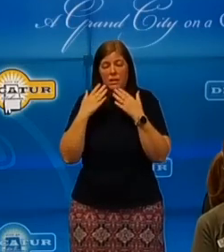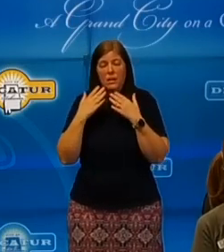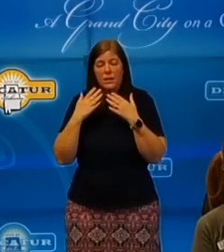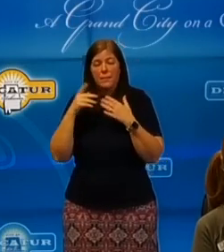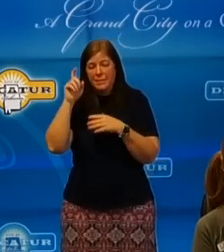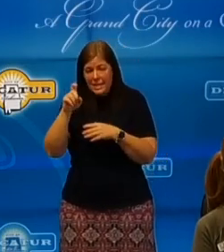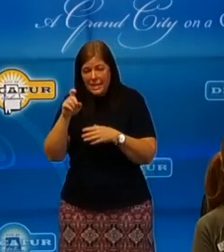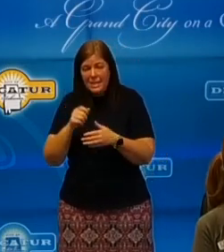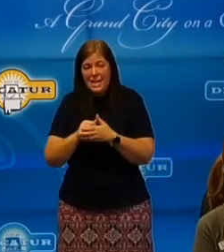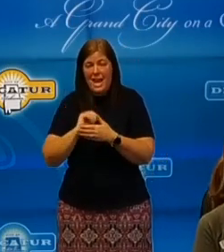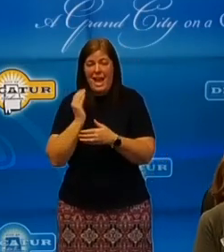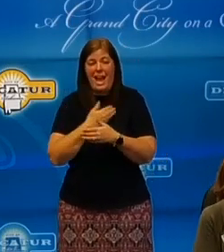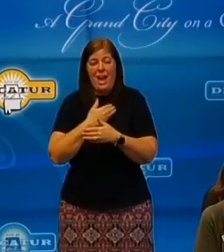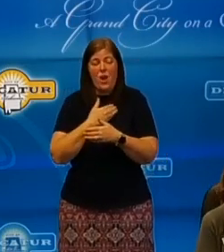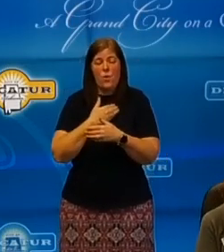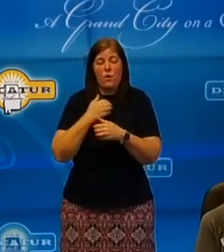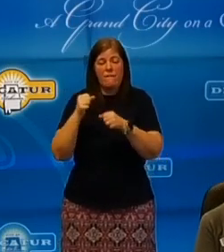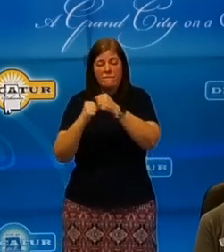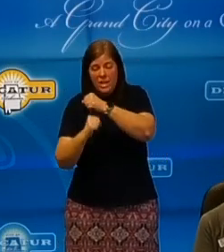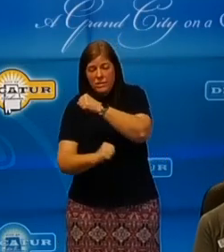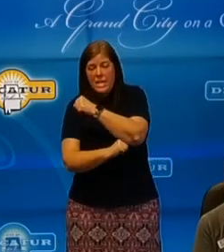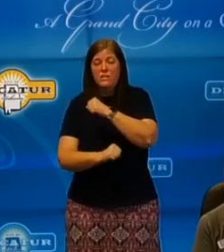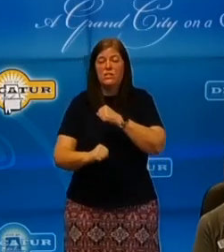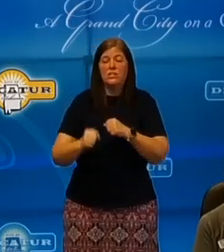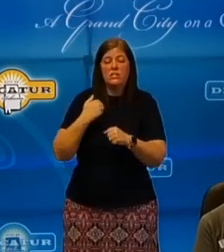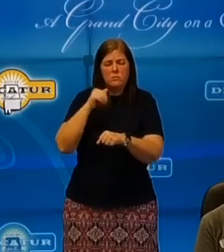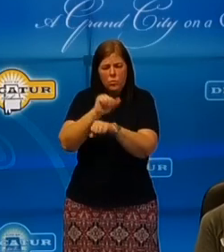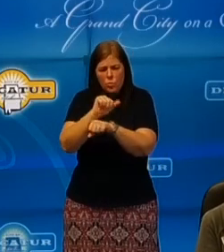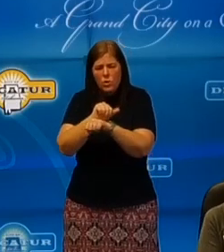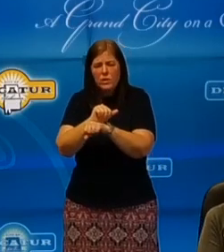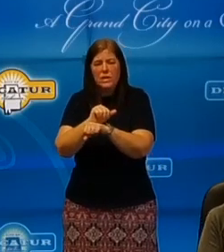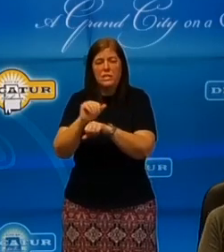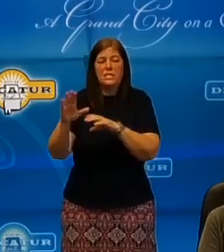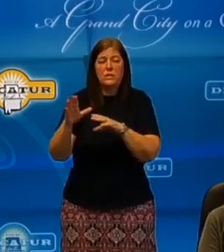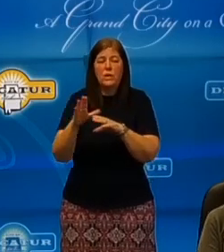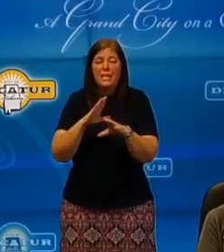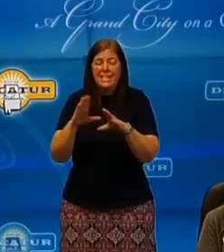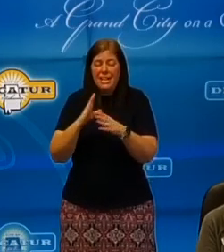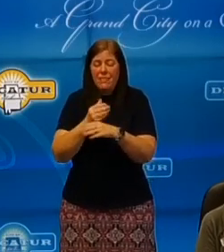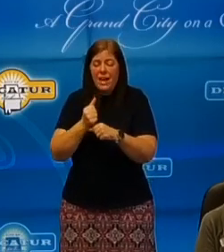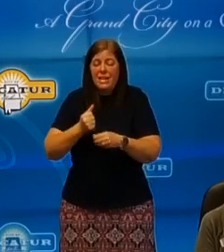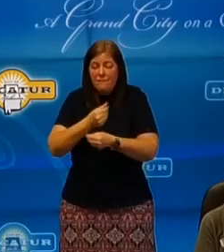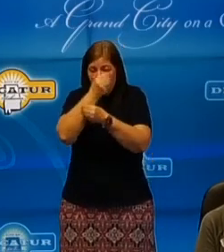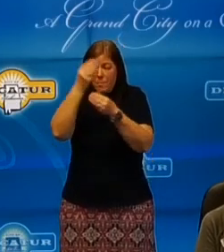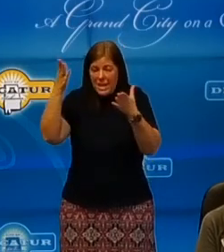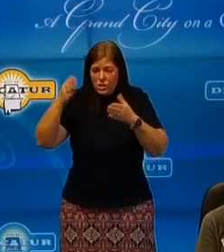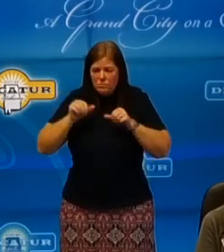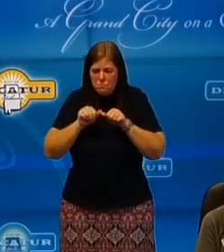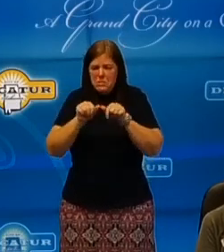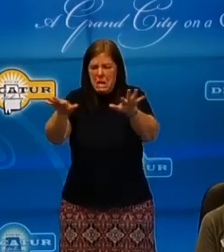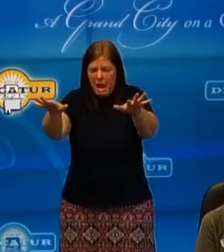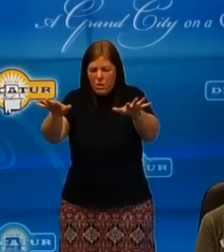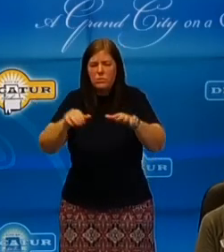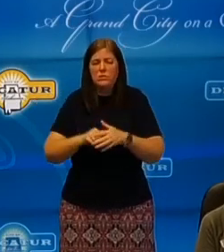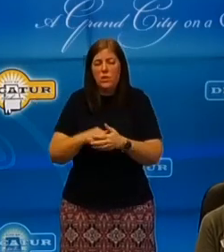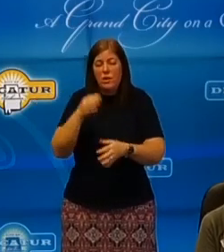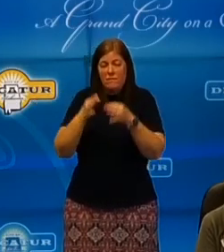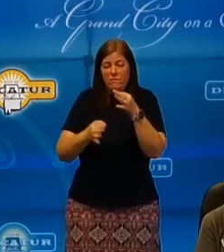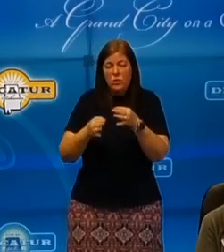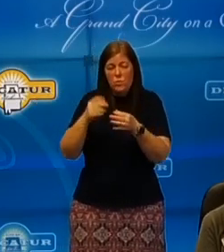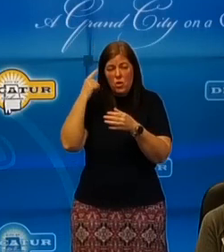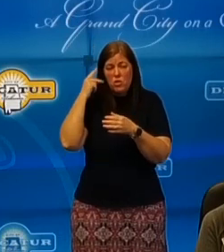our foundation has been working to get that information out. So if you will check our